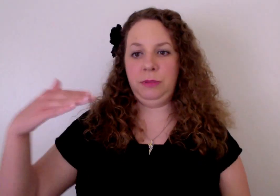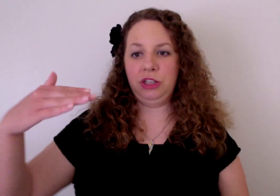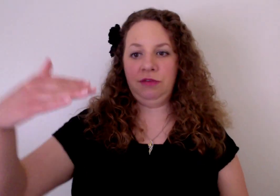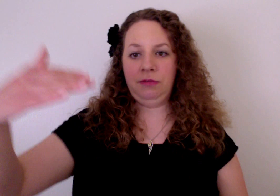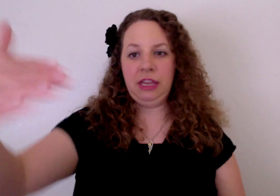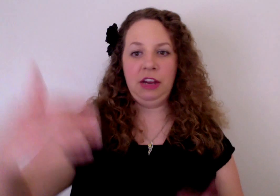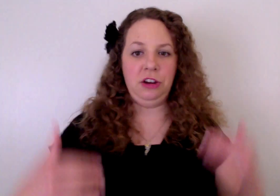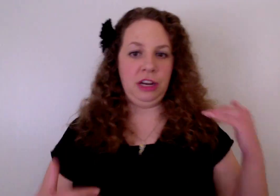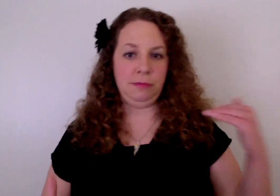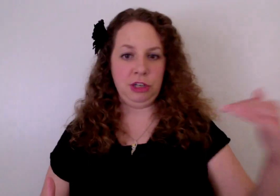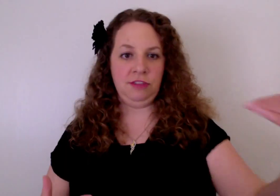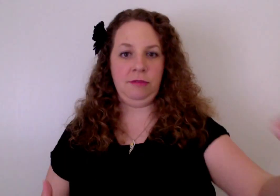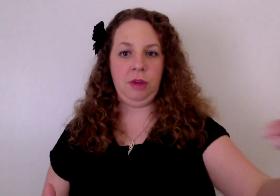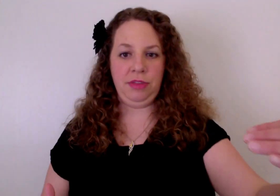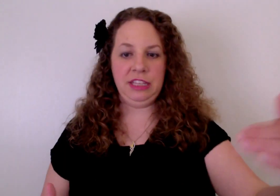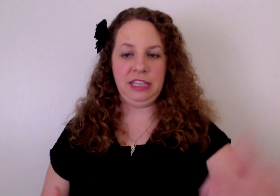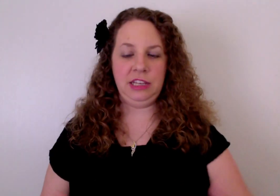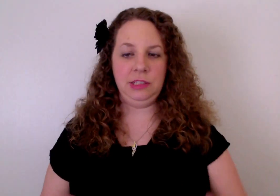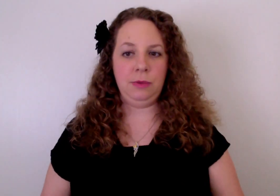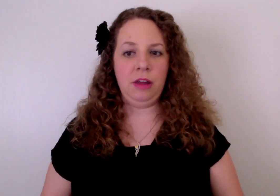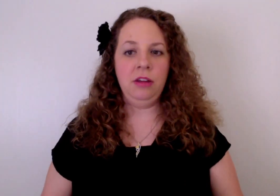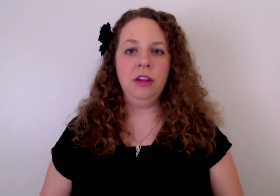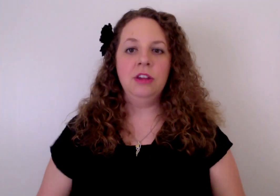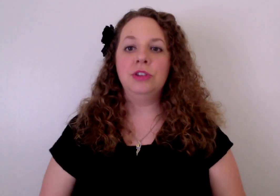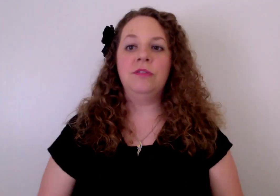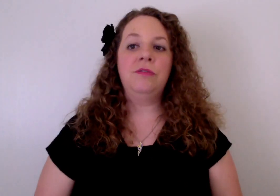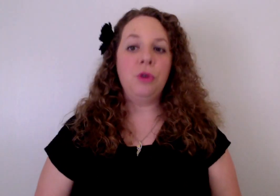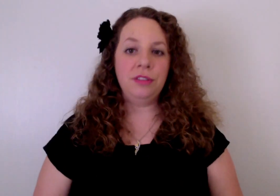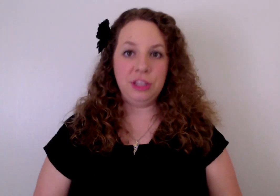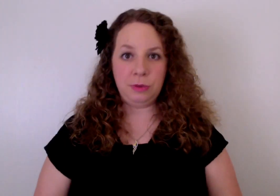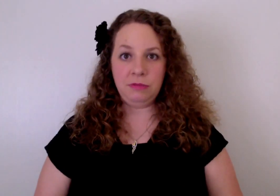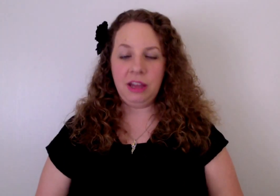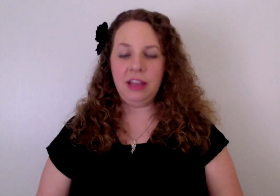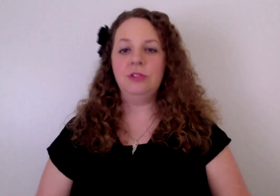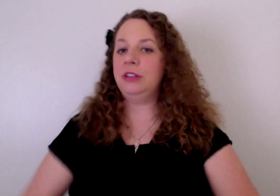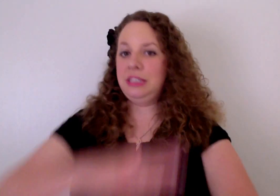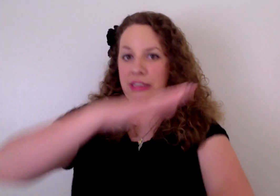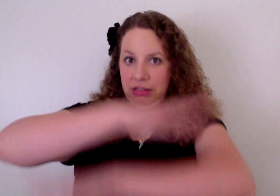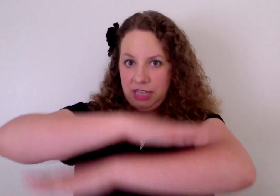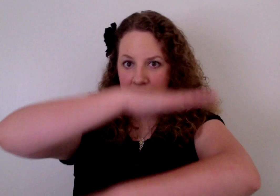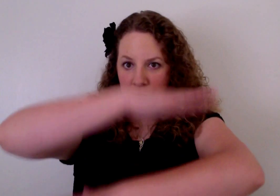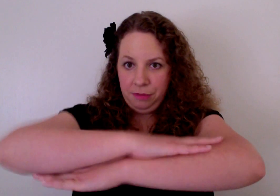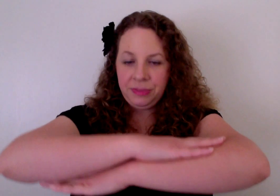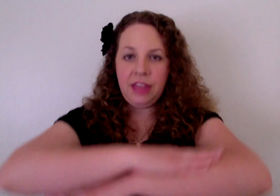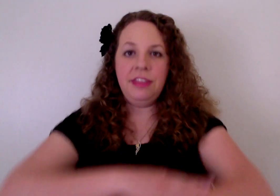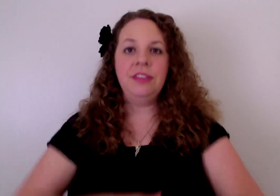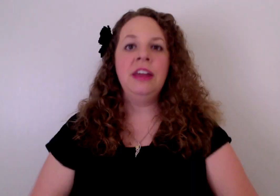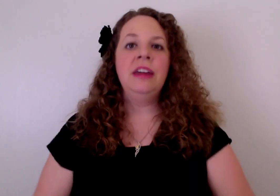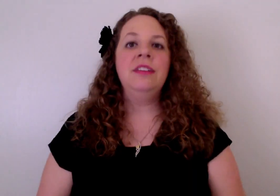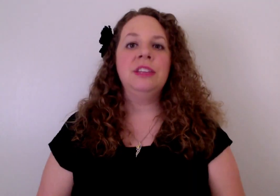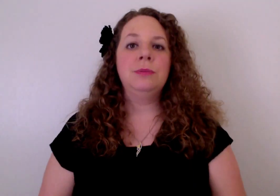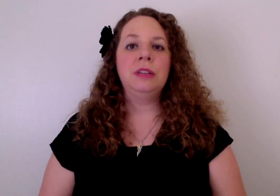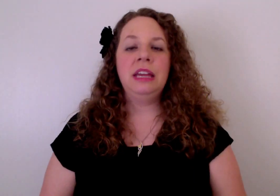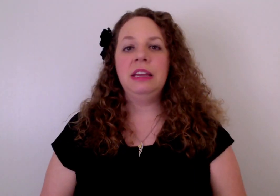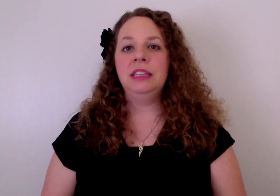a bunch of them here and a bunch of them on this side as well. So for this one, again you're going to sign table and then this one is